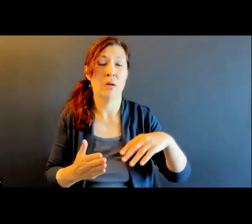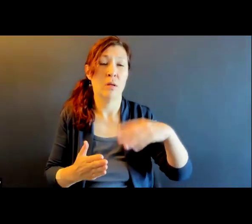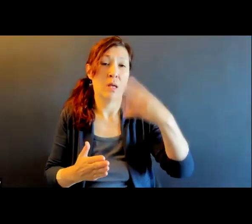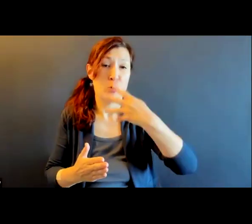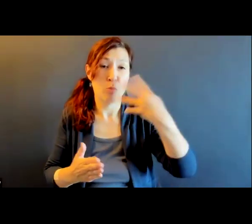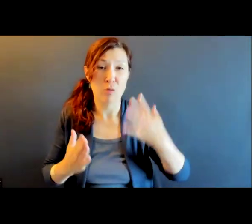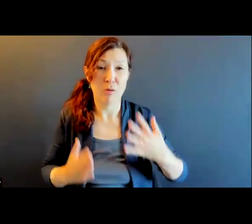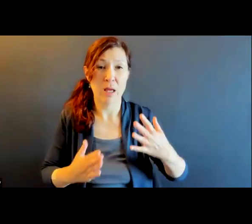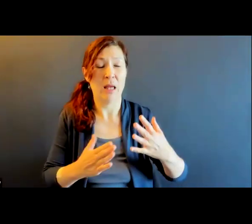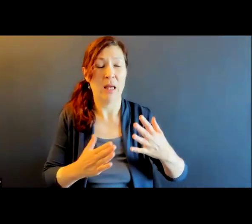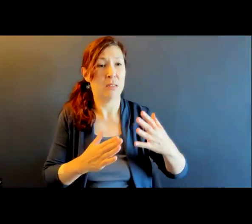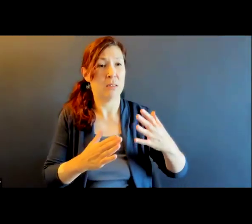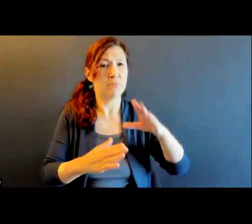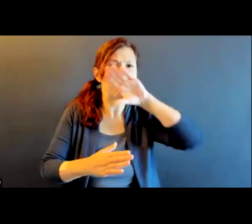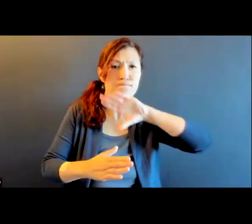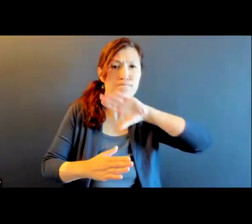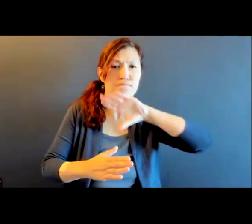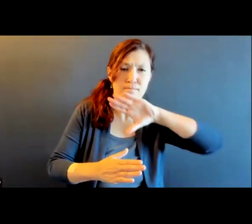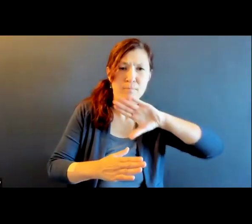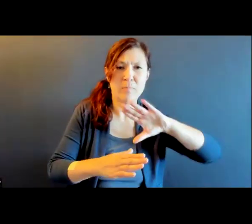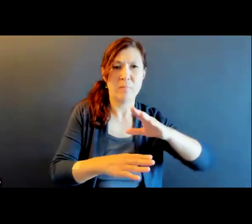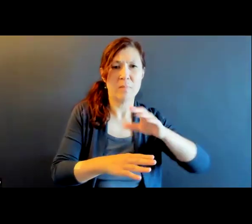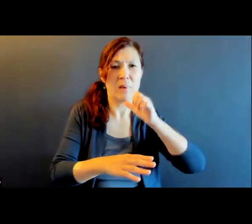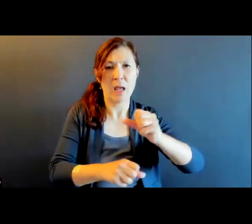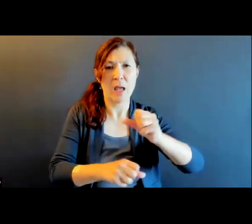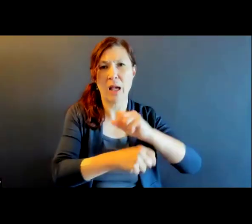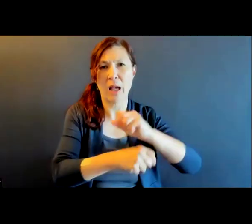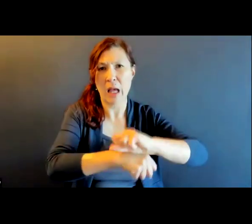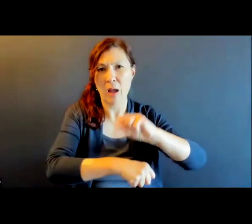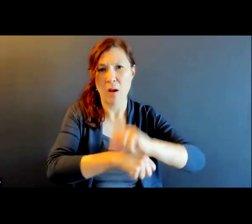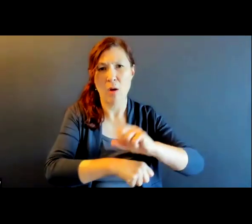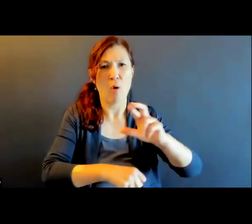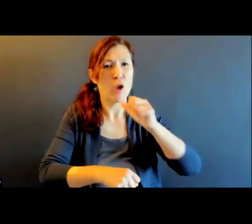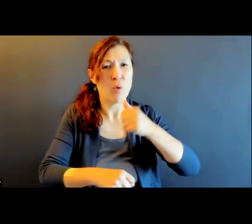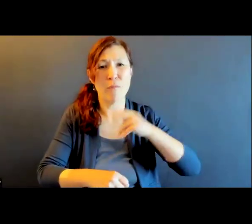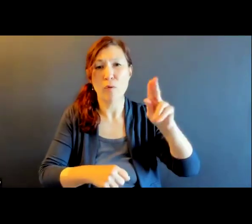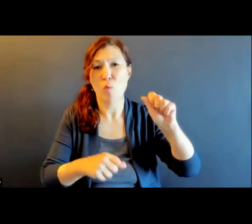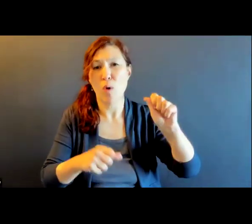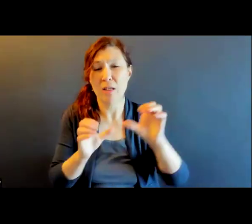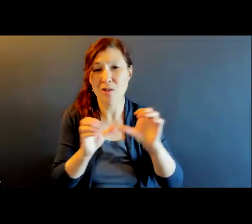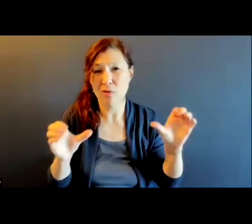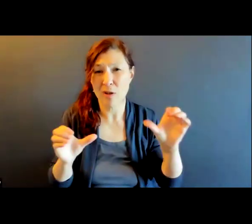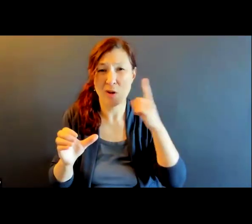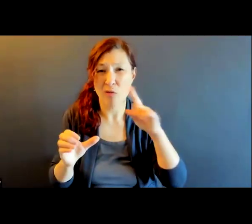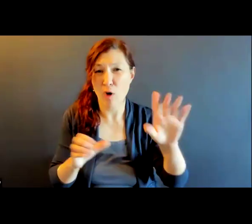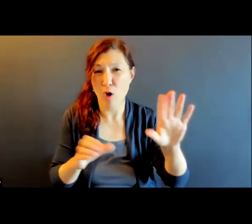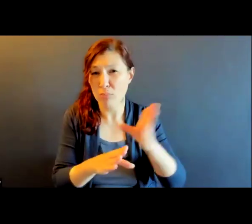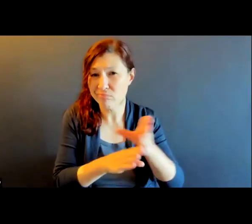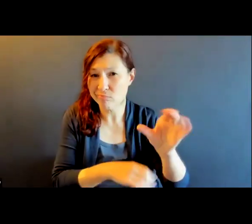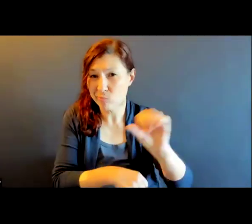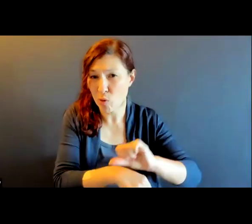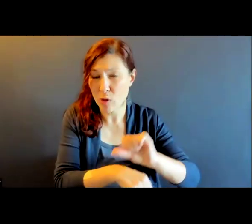barriers to employment and education due to a lack of U.S. recognized credential across. Let's see. We